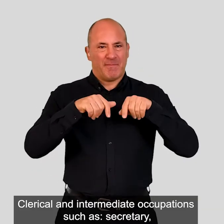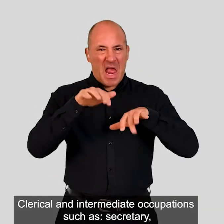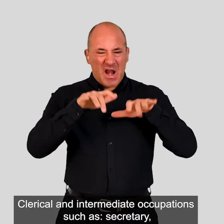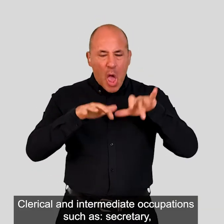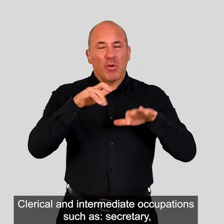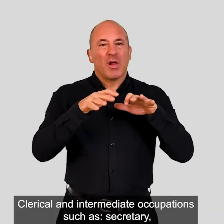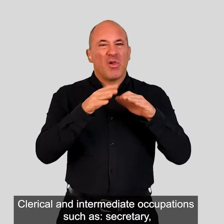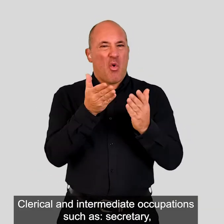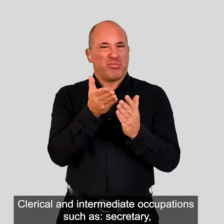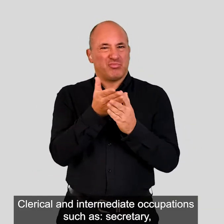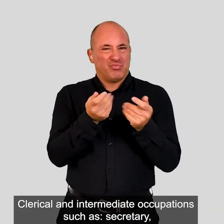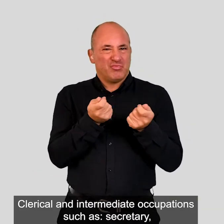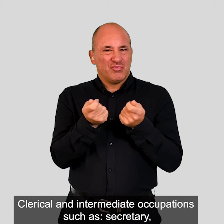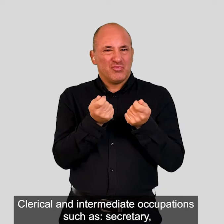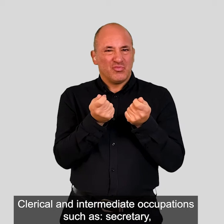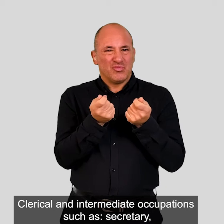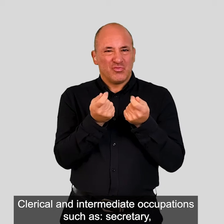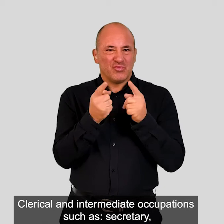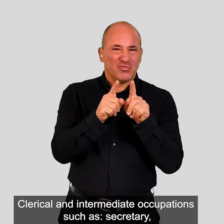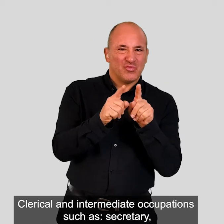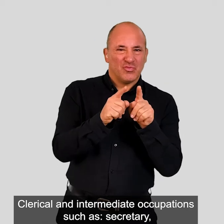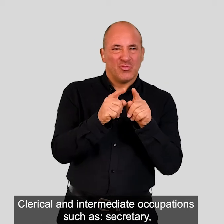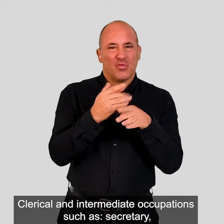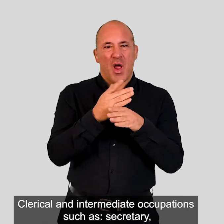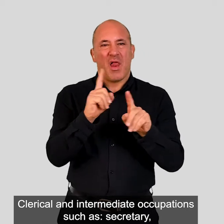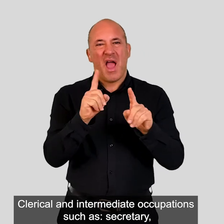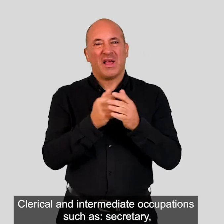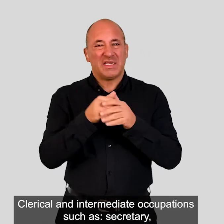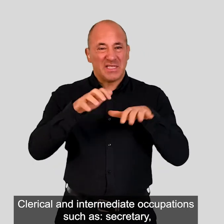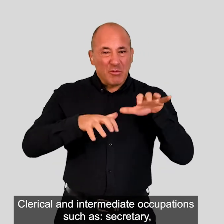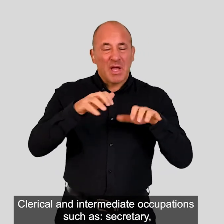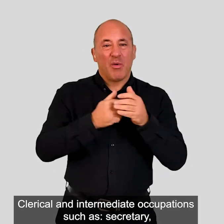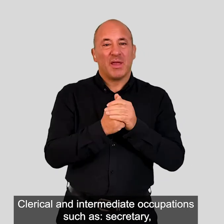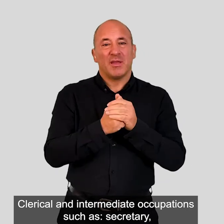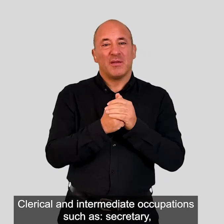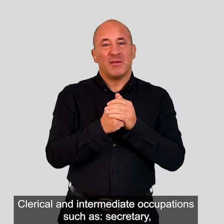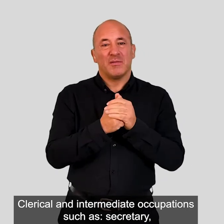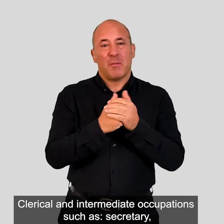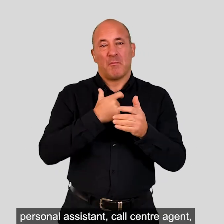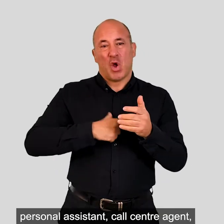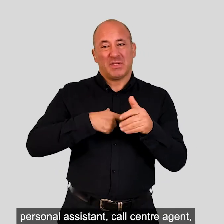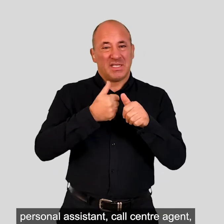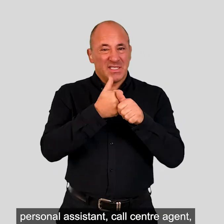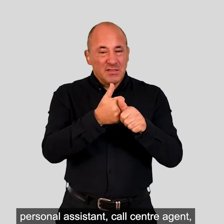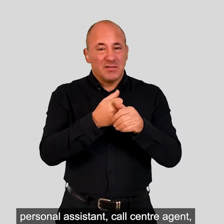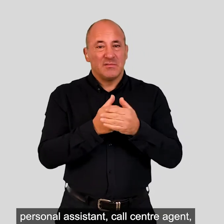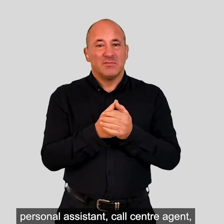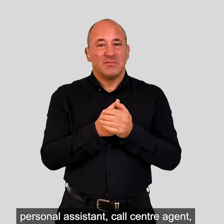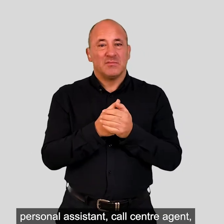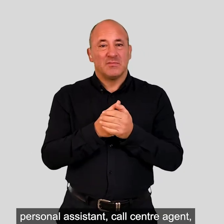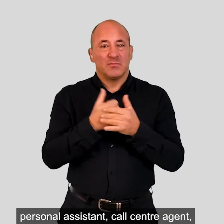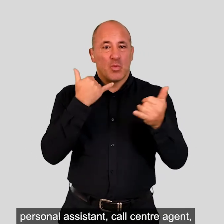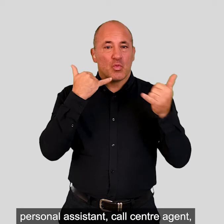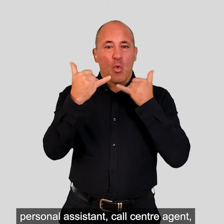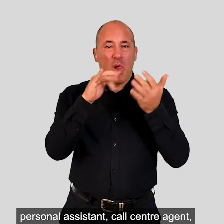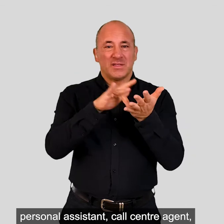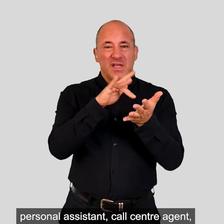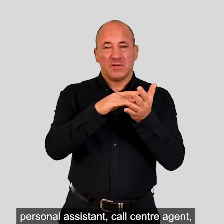Clerical and intermediate occupations such as secretary, personal assistant, call